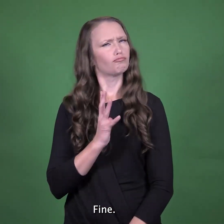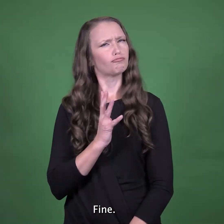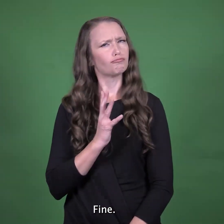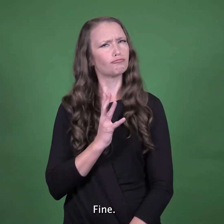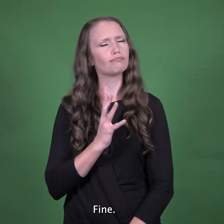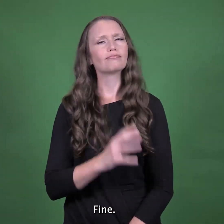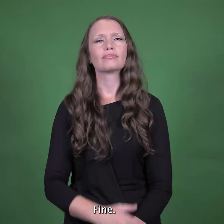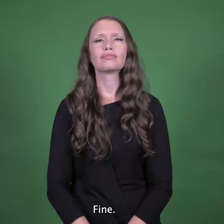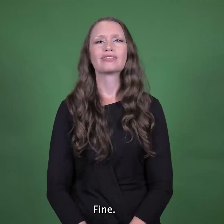Fine.